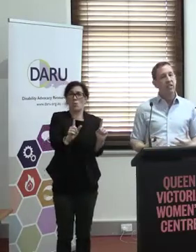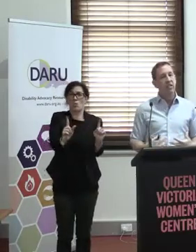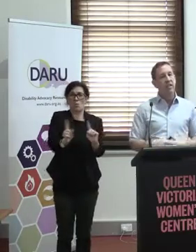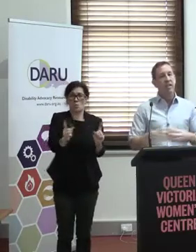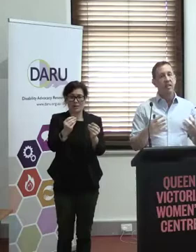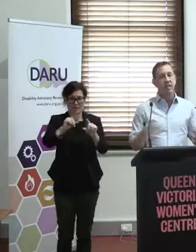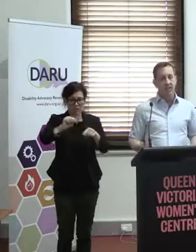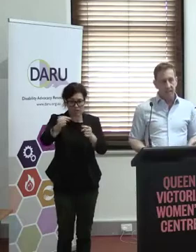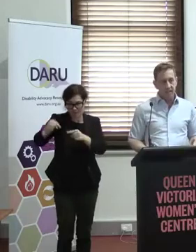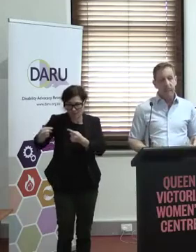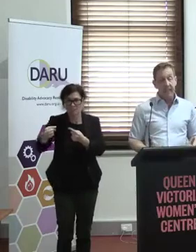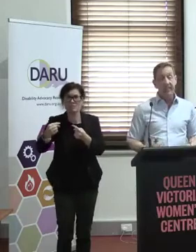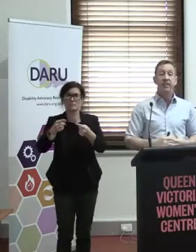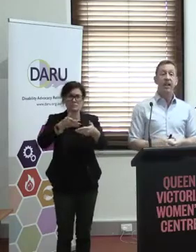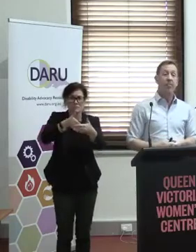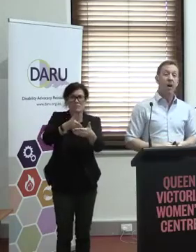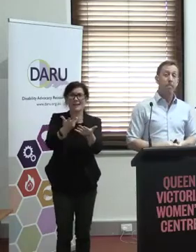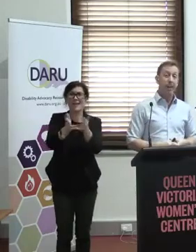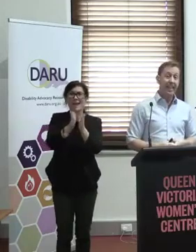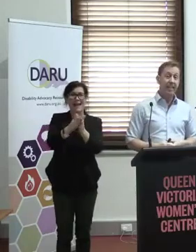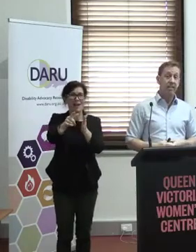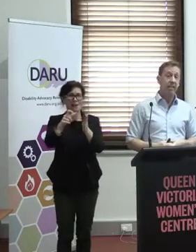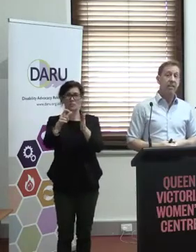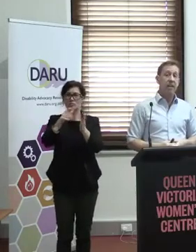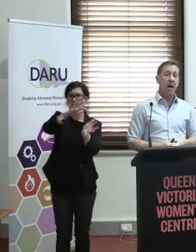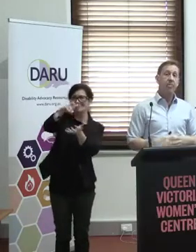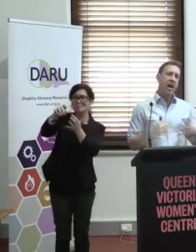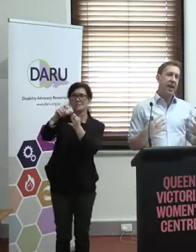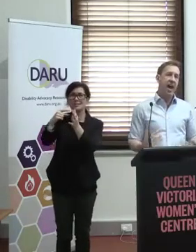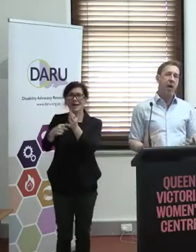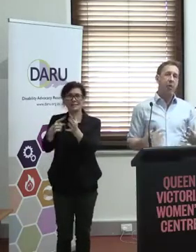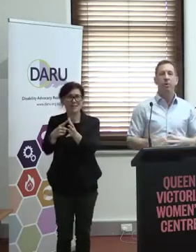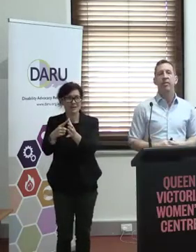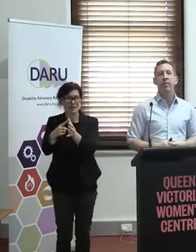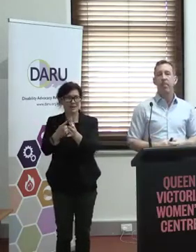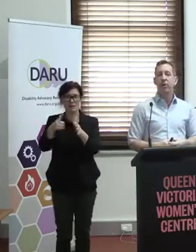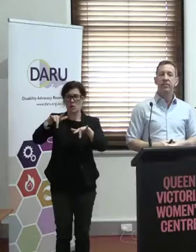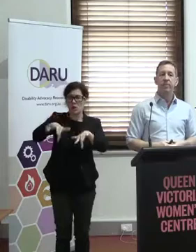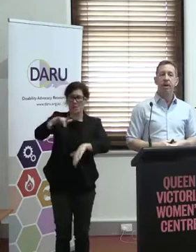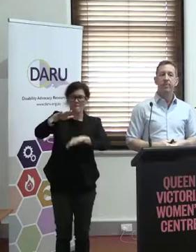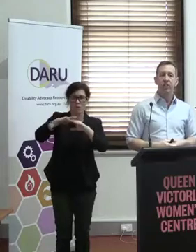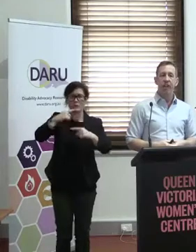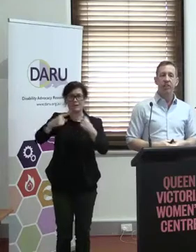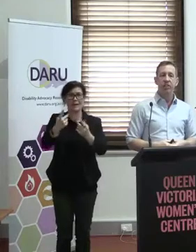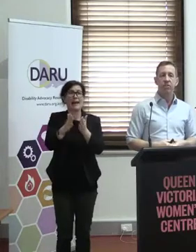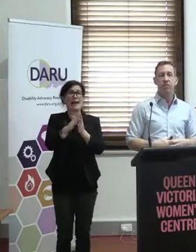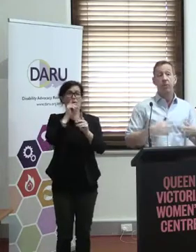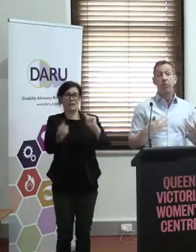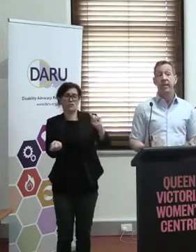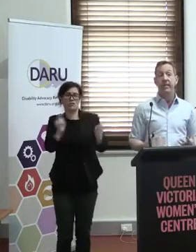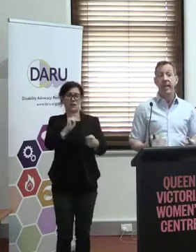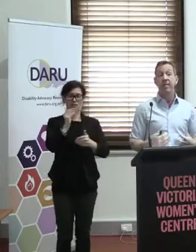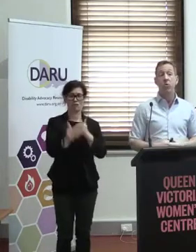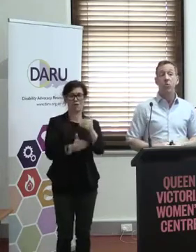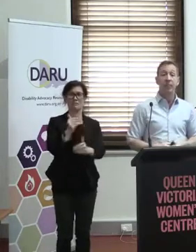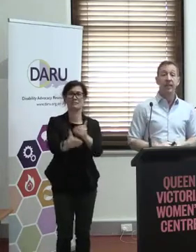of the challenges in completing the data might be and how that process might be changed so